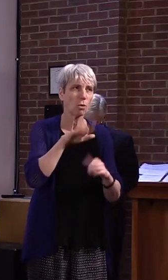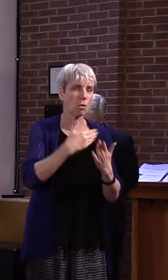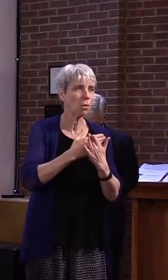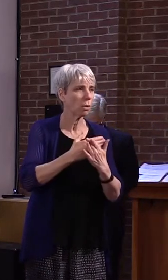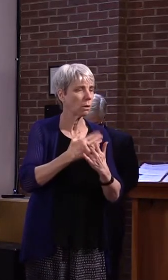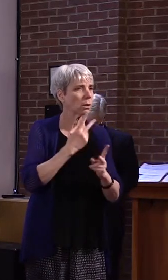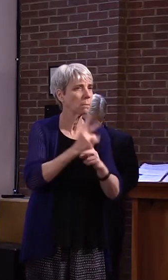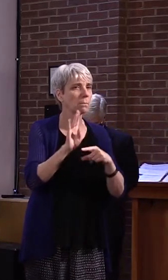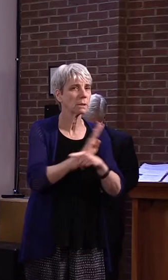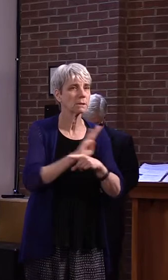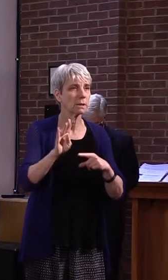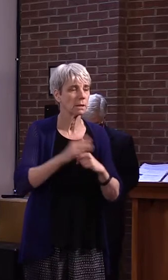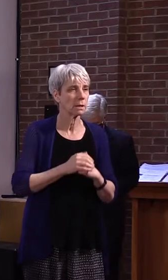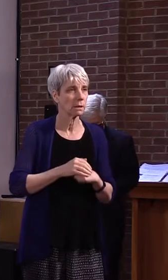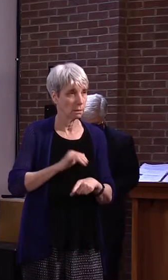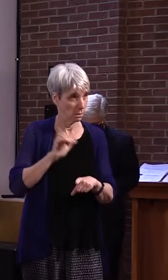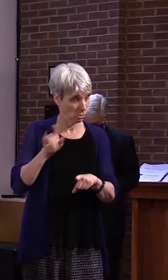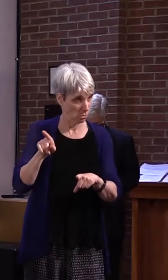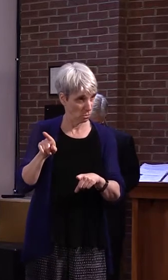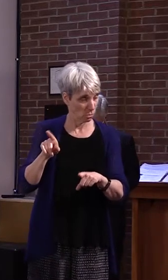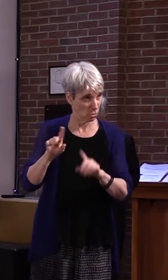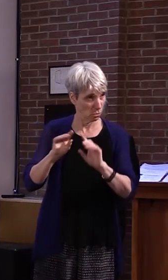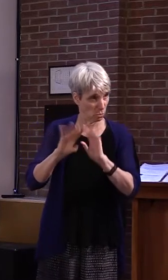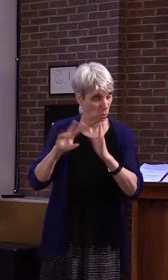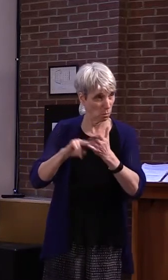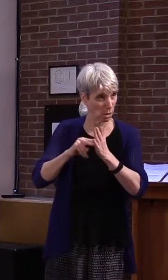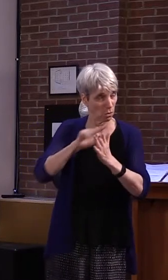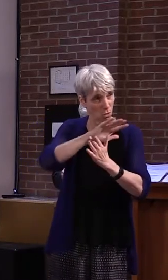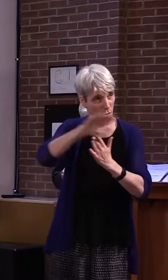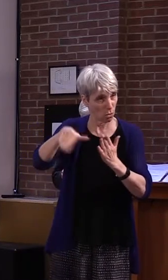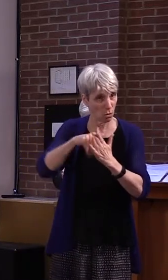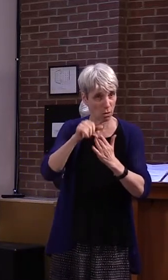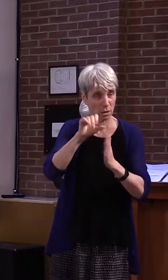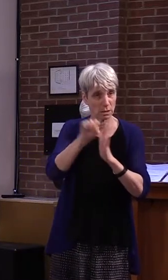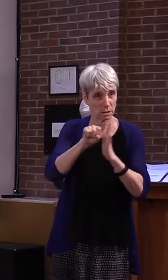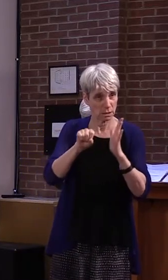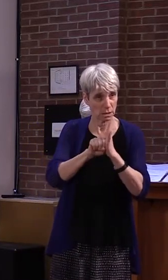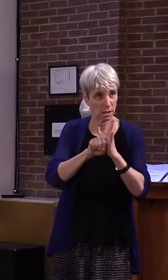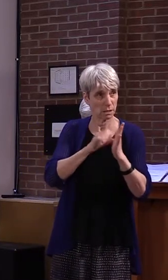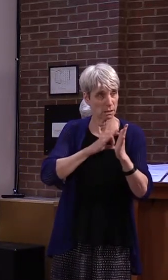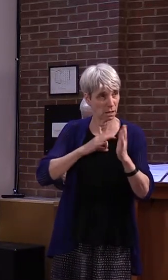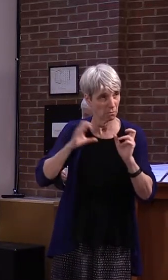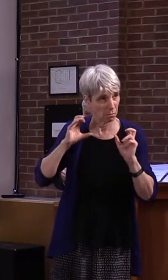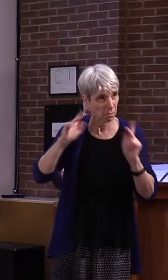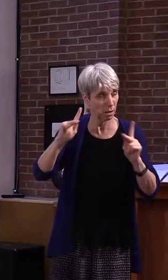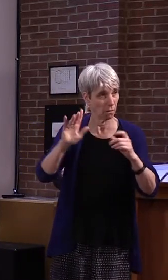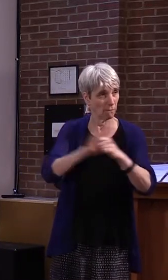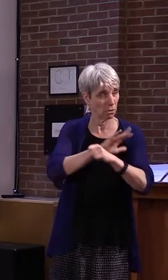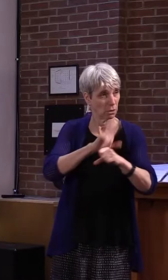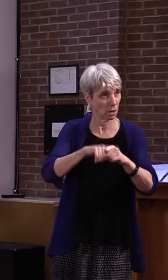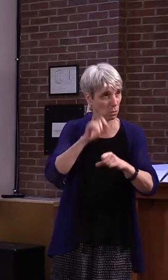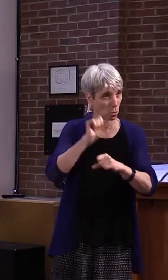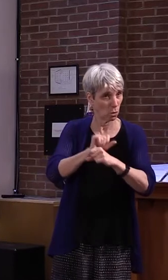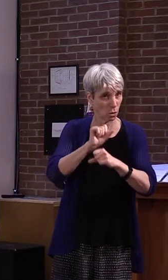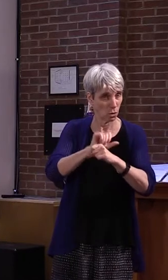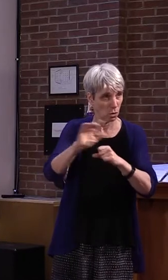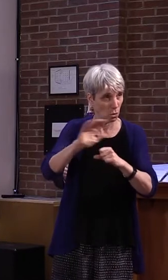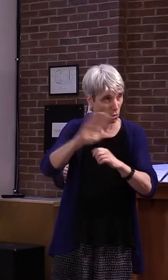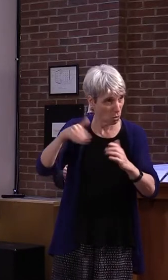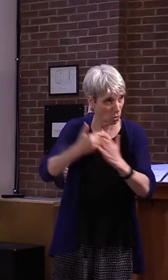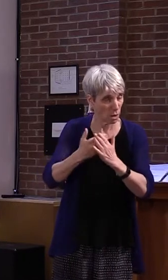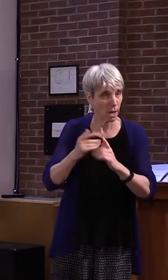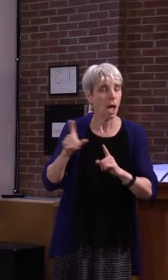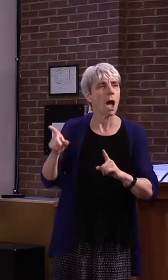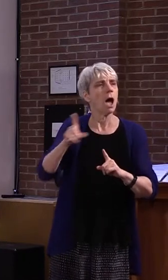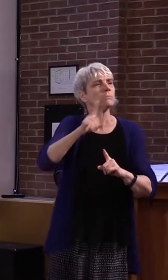So are all the state employees back to full-time workload? I wouldn't say that all